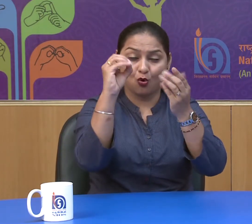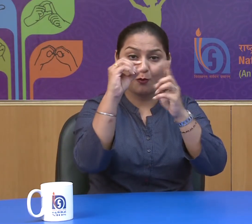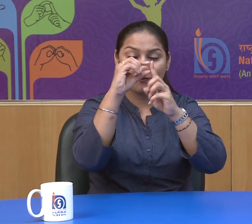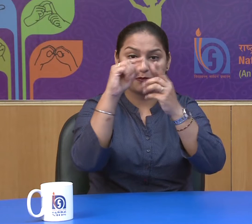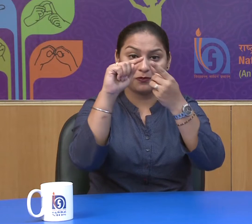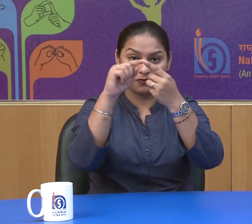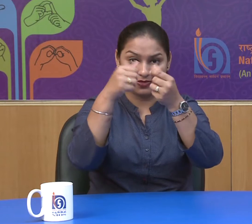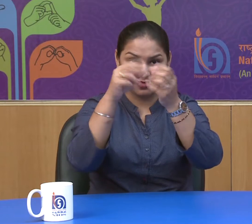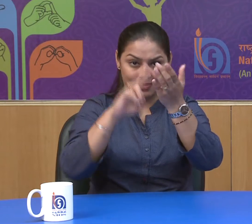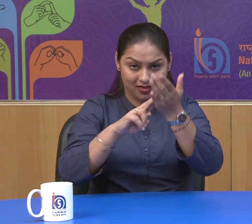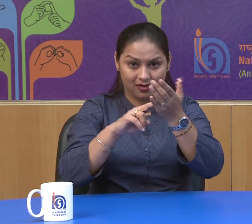France,